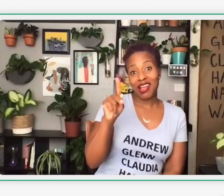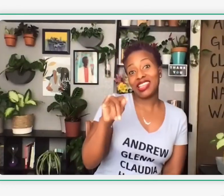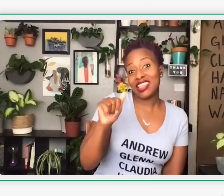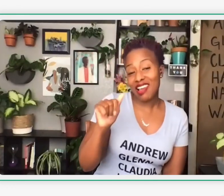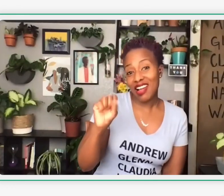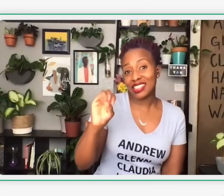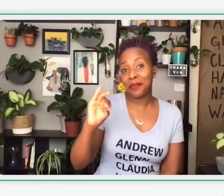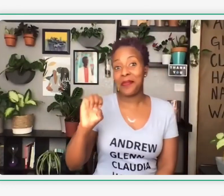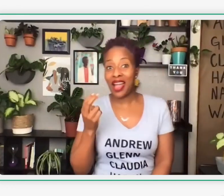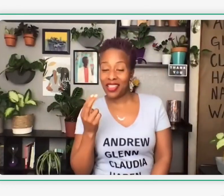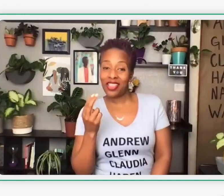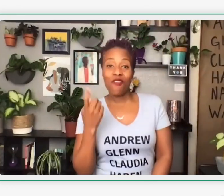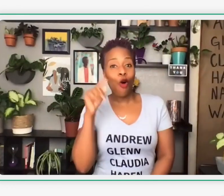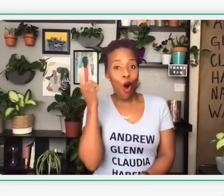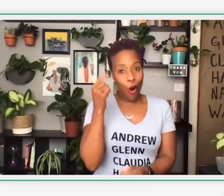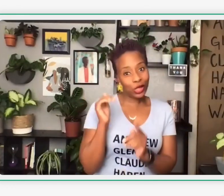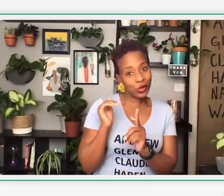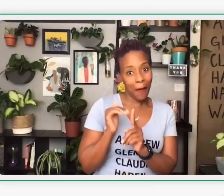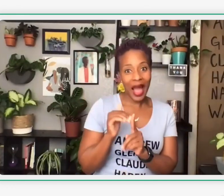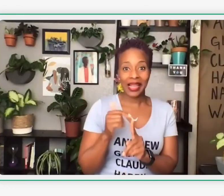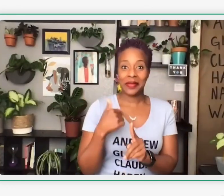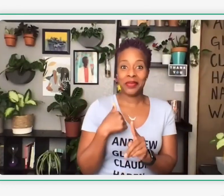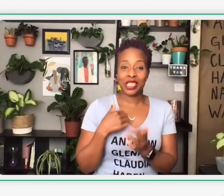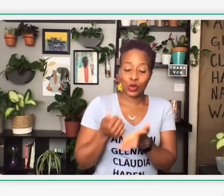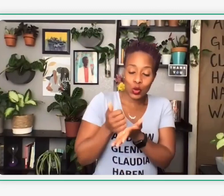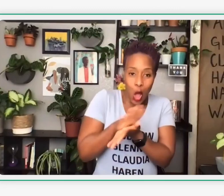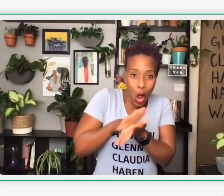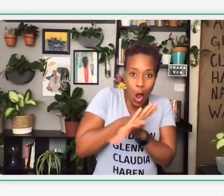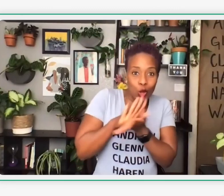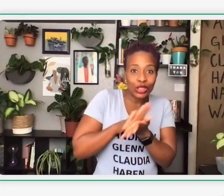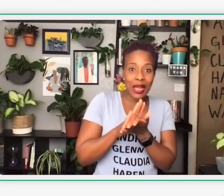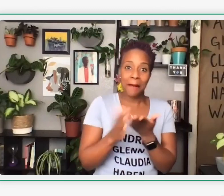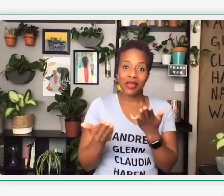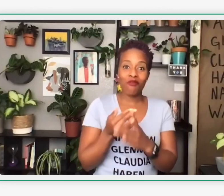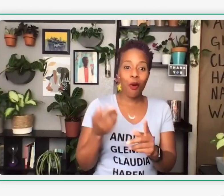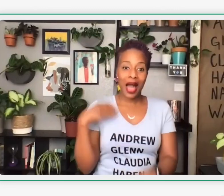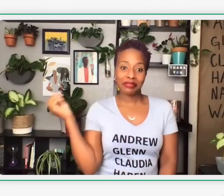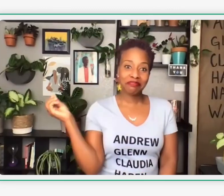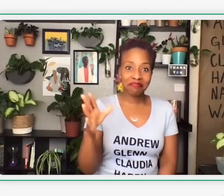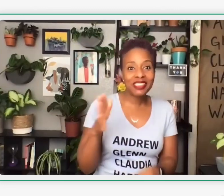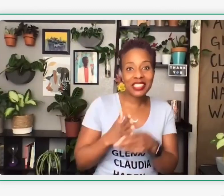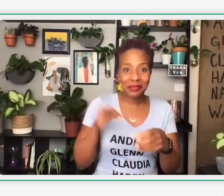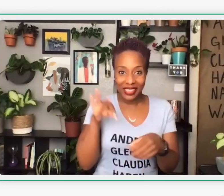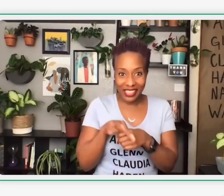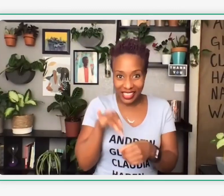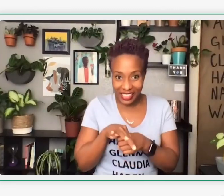Richie Bryant has shared, and I want to thank you to,